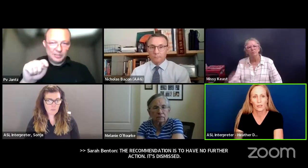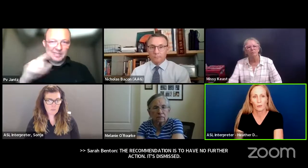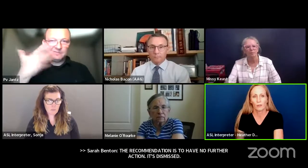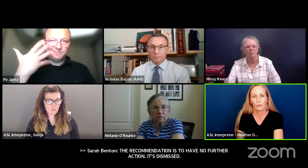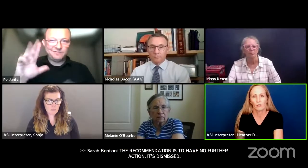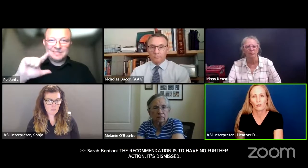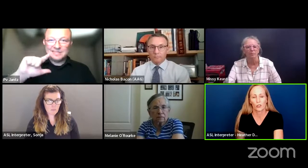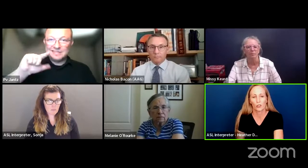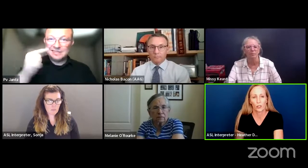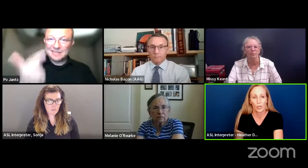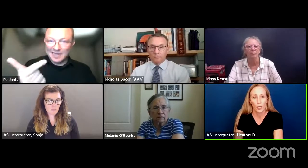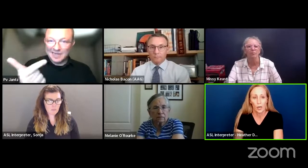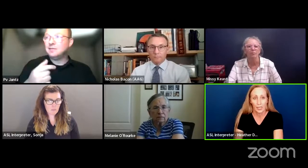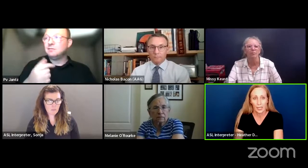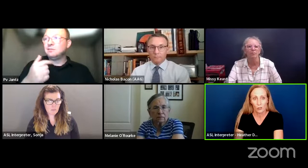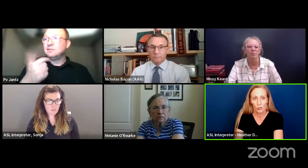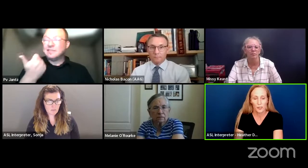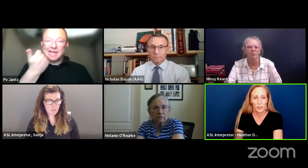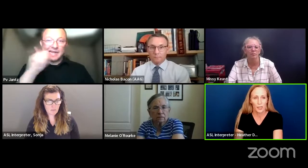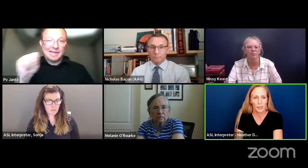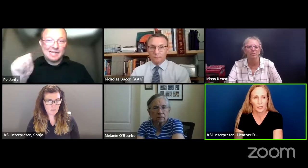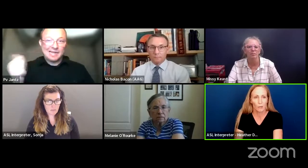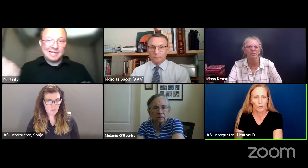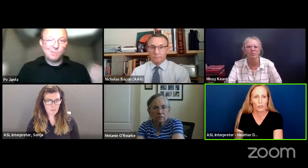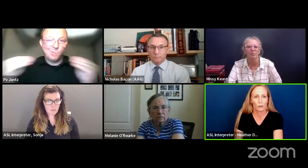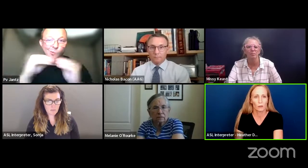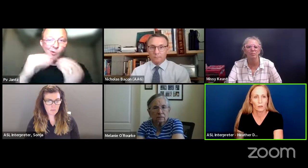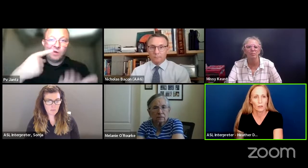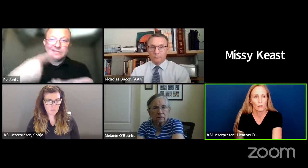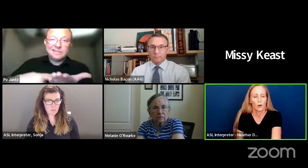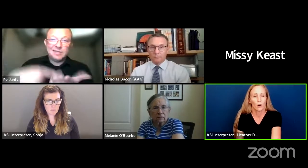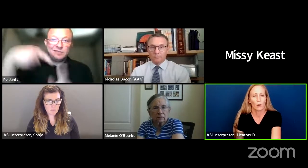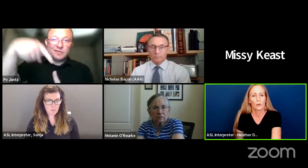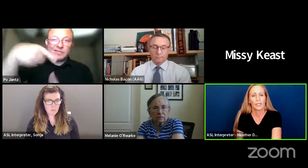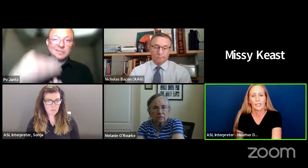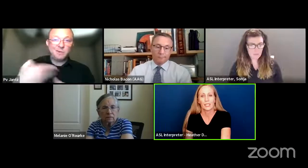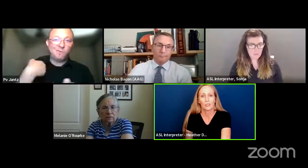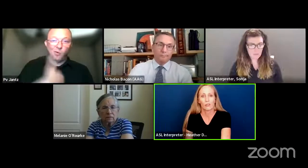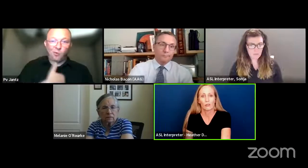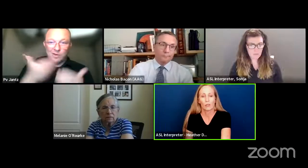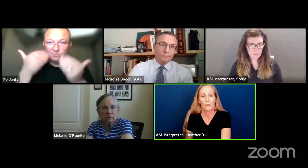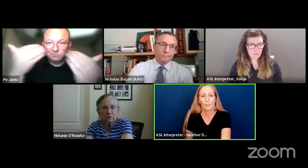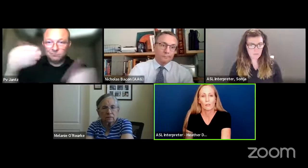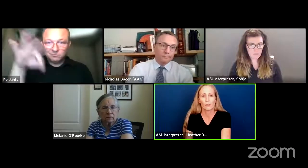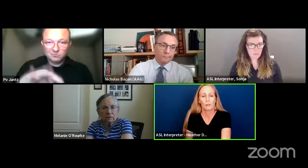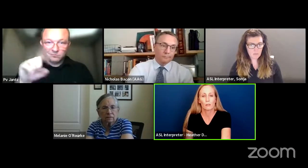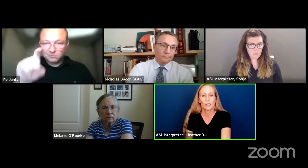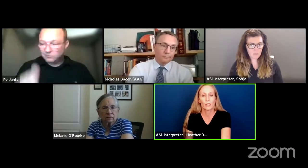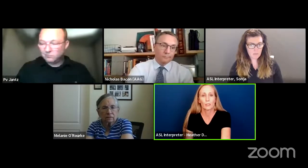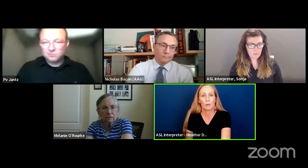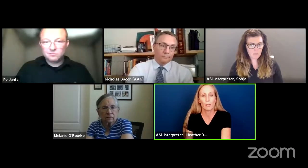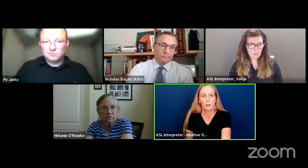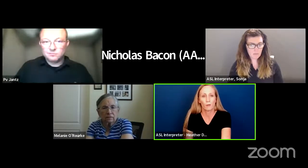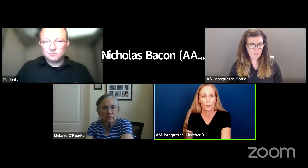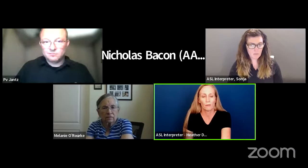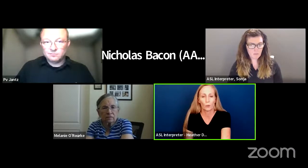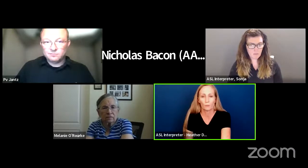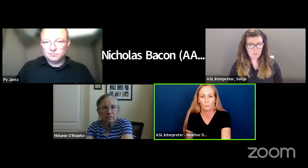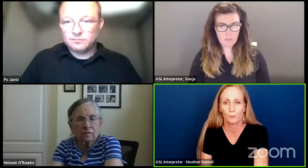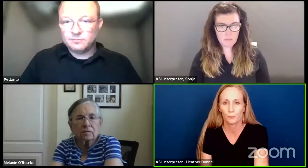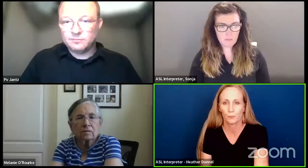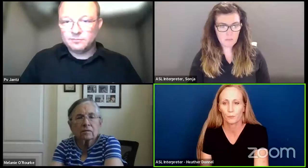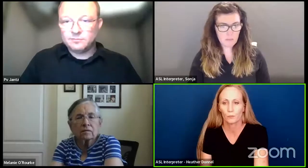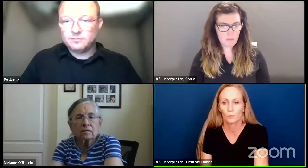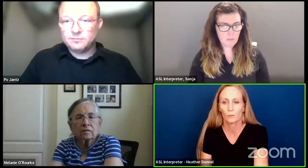staff. And we have Commissioner Keese who has seconded that motion. Are there any additional comments needed to be made before we